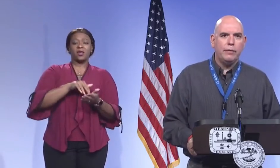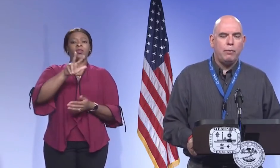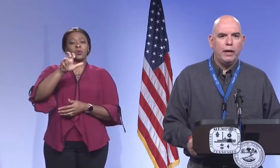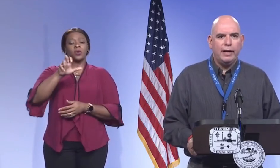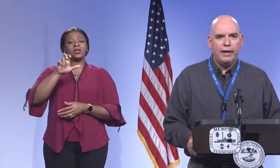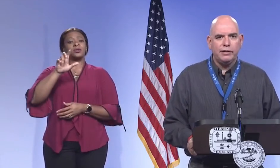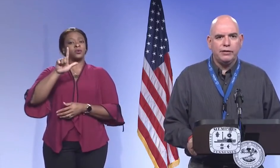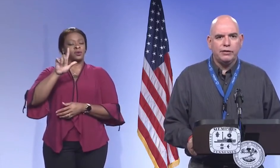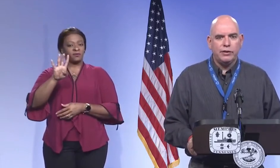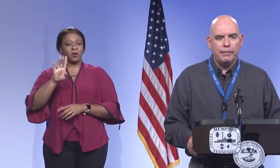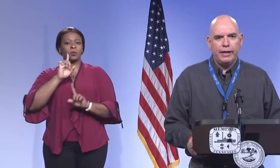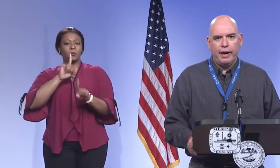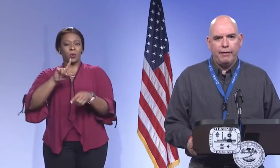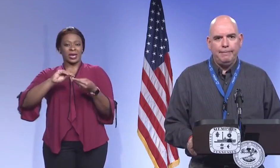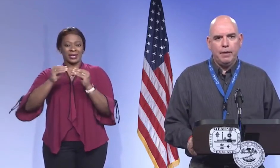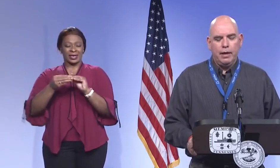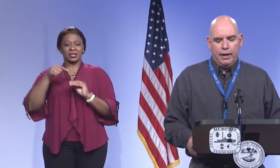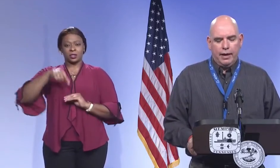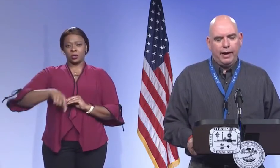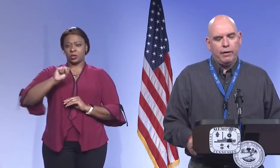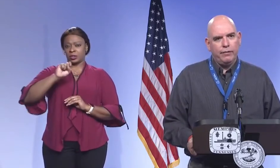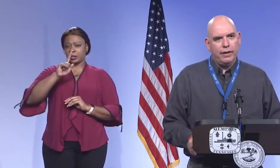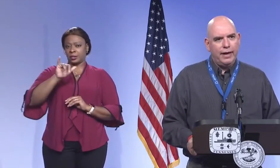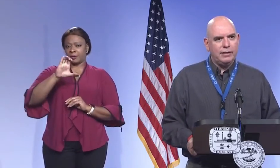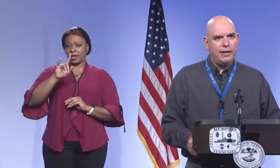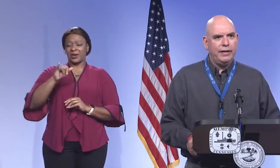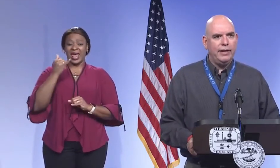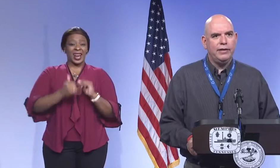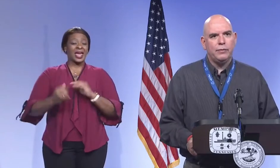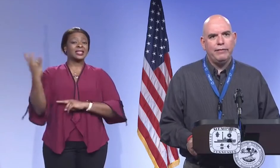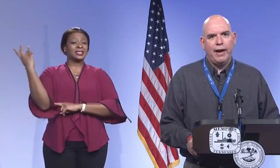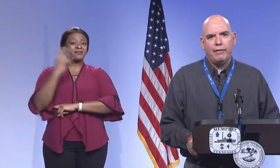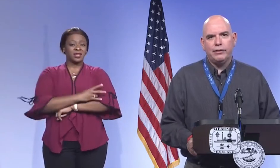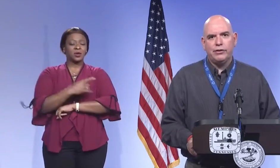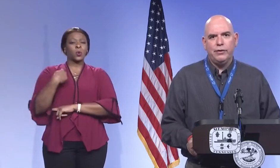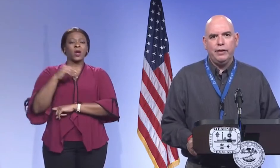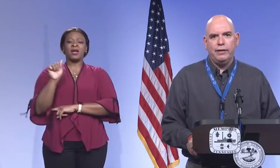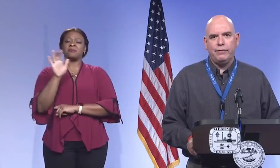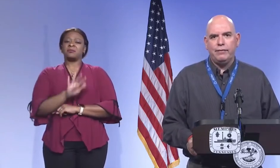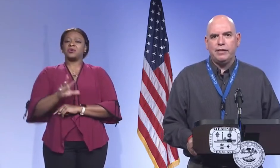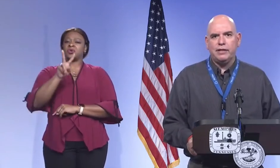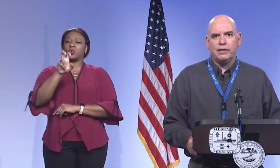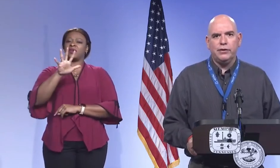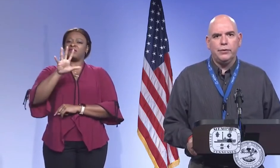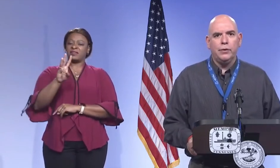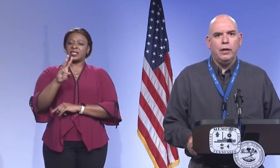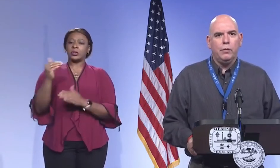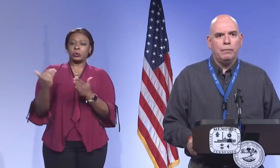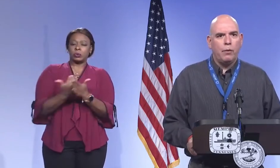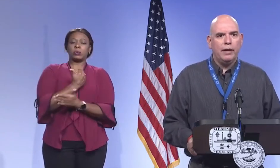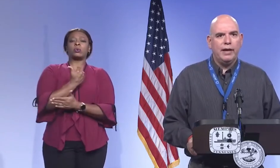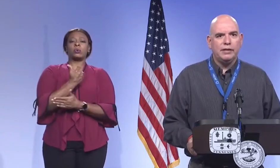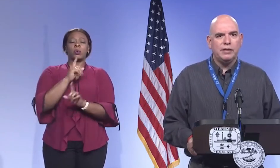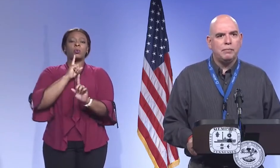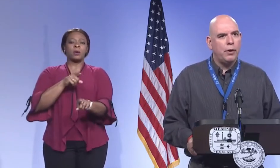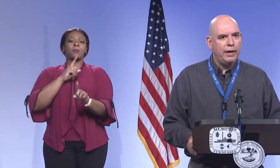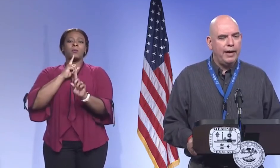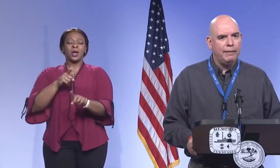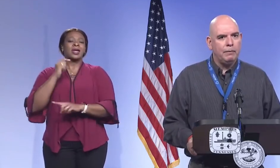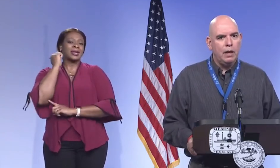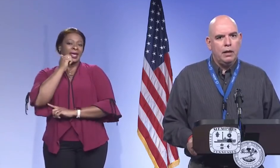24,347 reported cases in Shelby County. And over the last 7 days, we've averaged 256 new reported cases